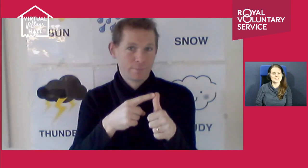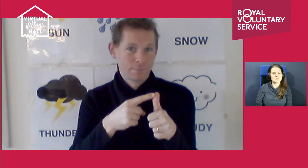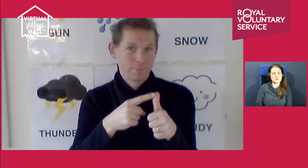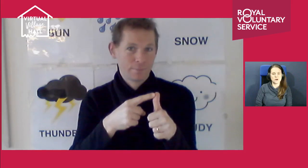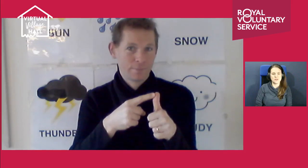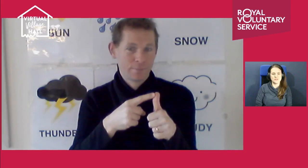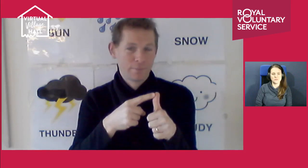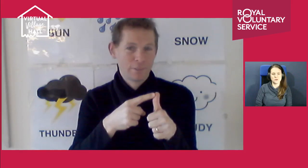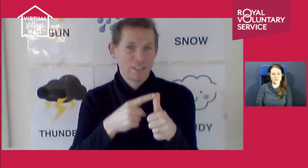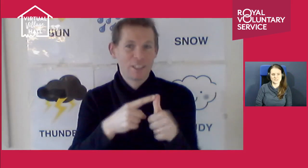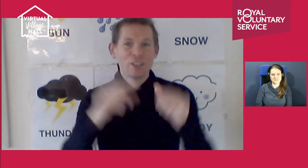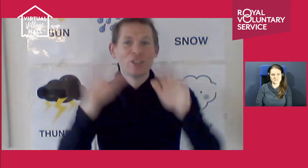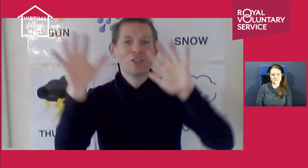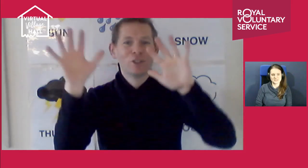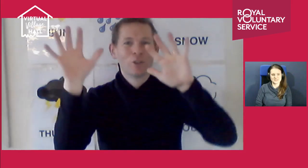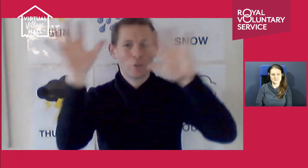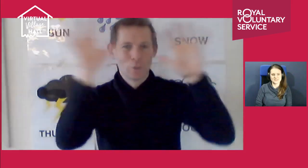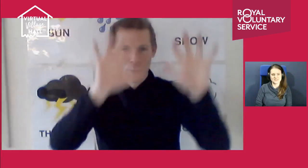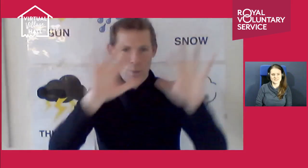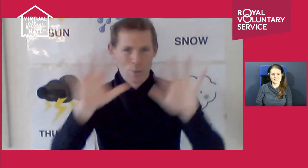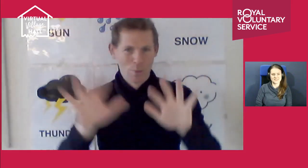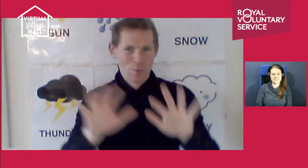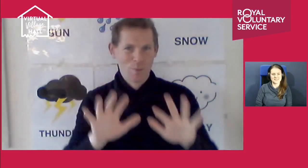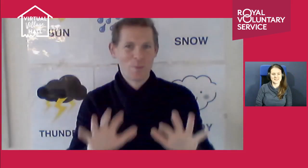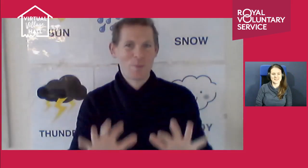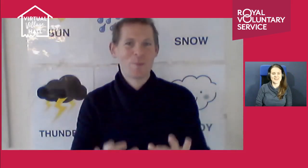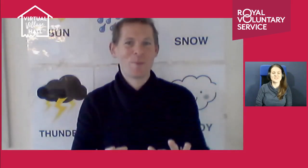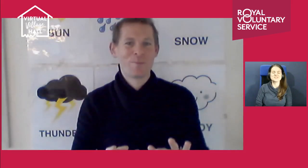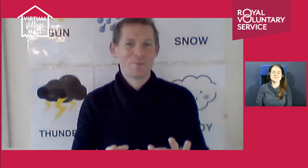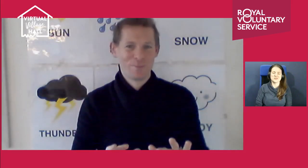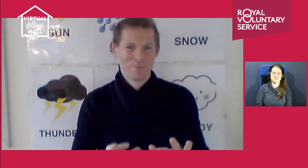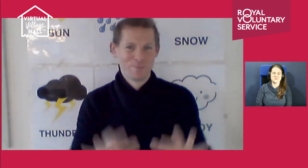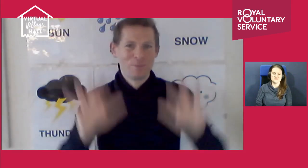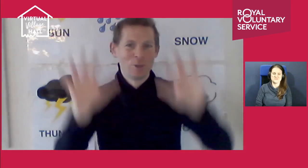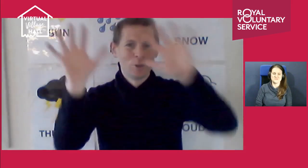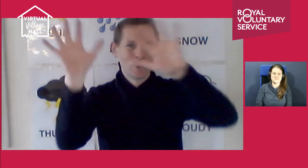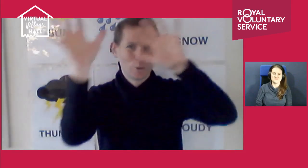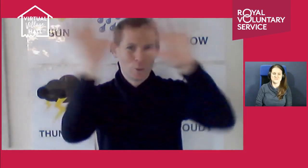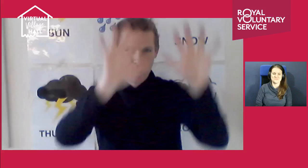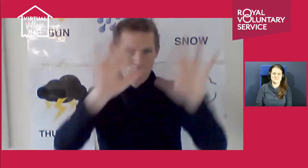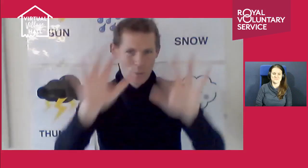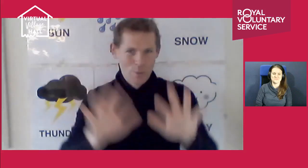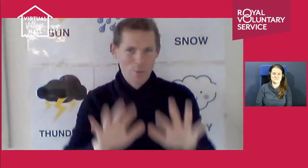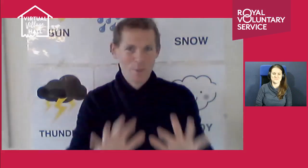Okay, number 1. What was it? It was snow.